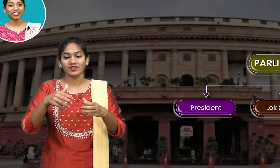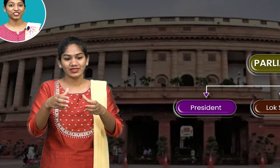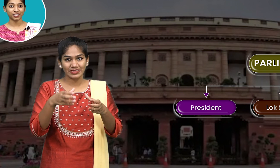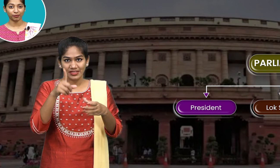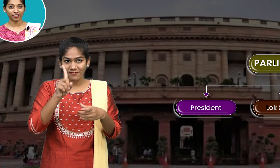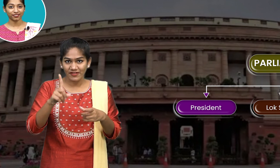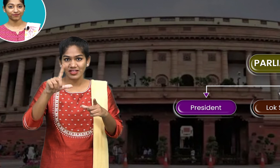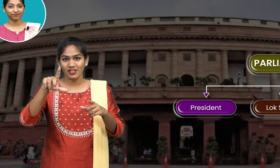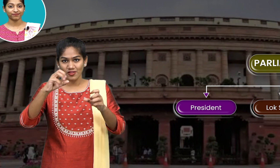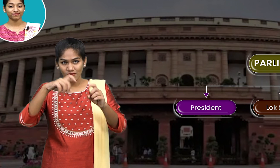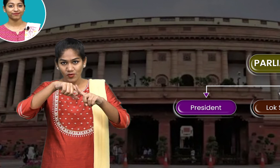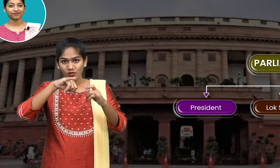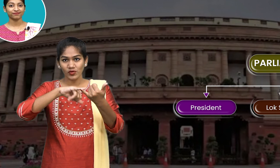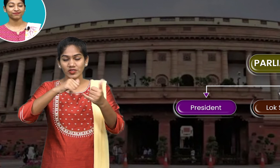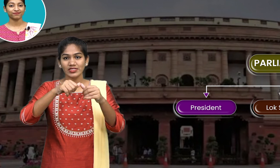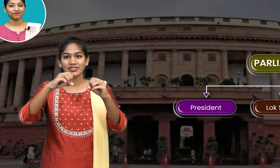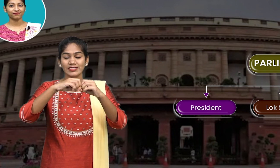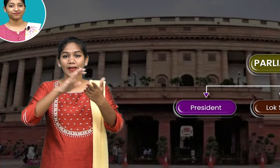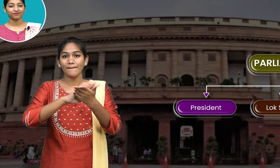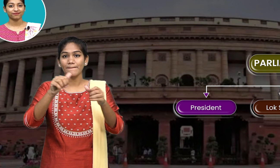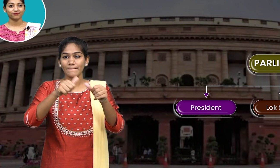and Rajya Sabha.